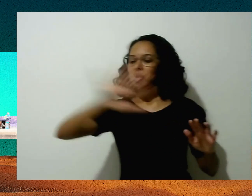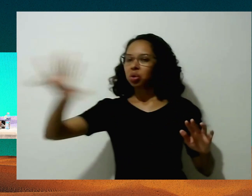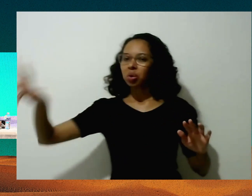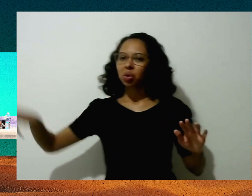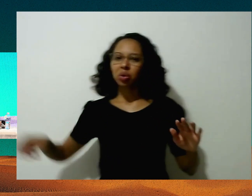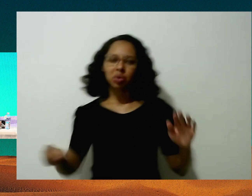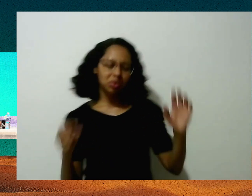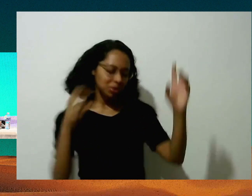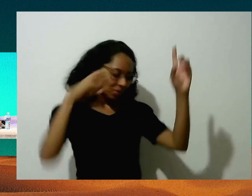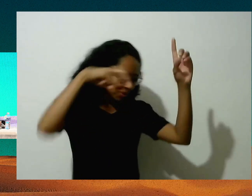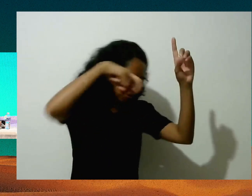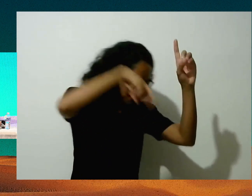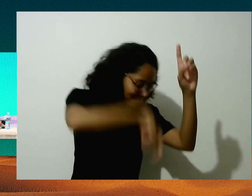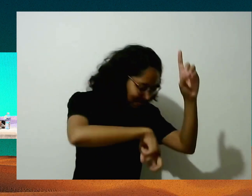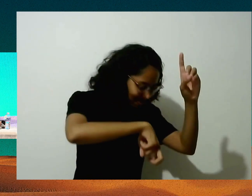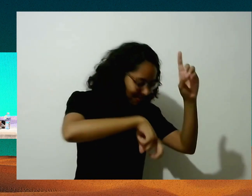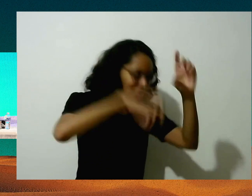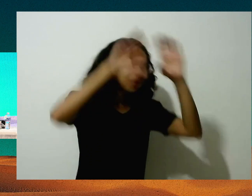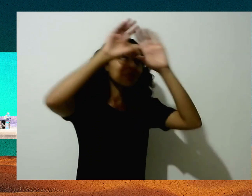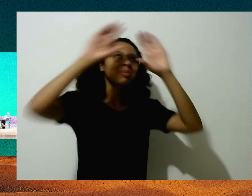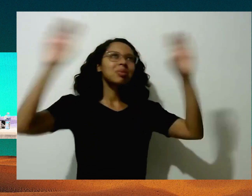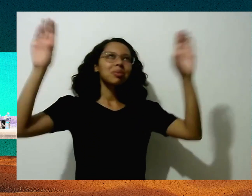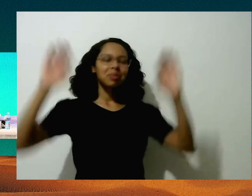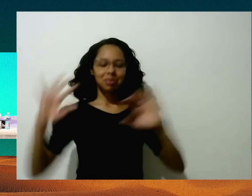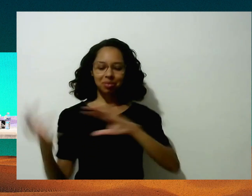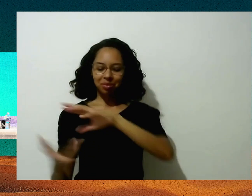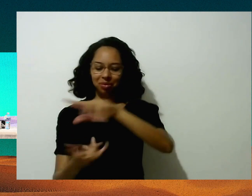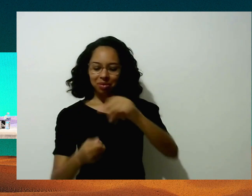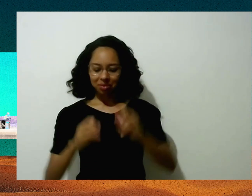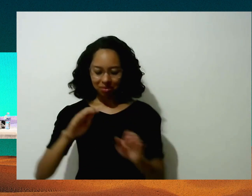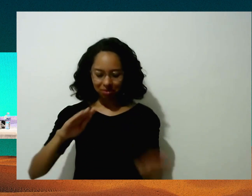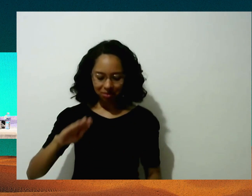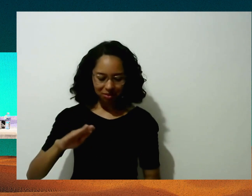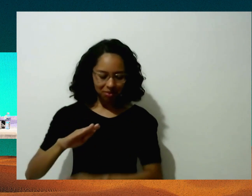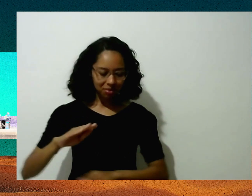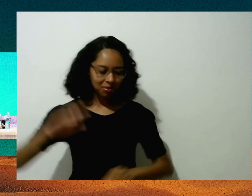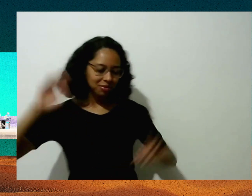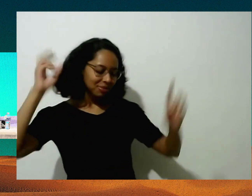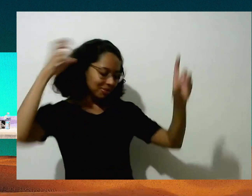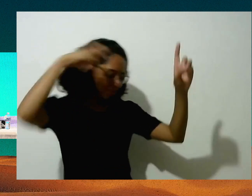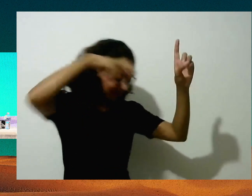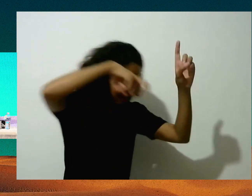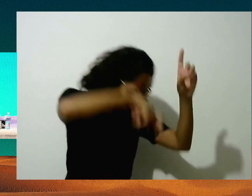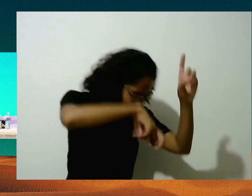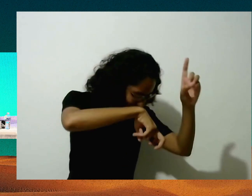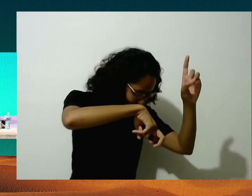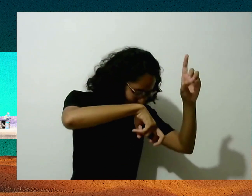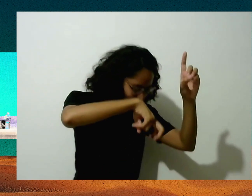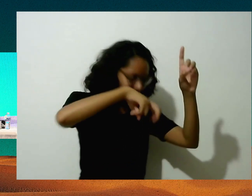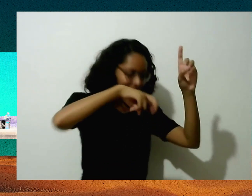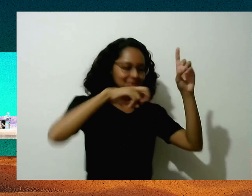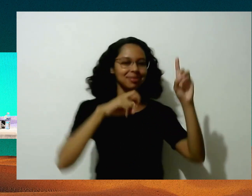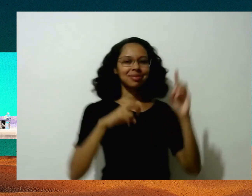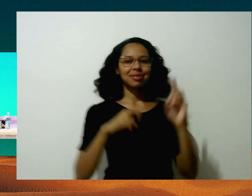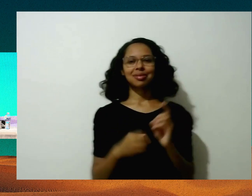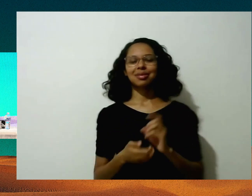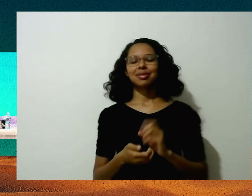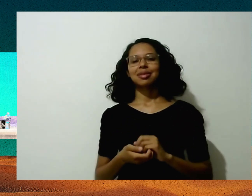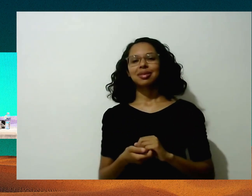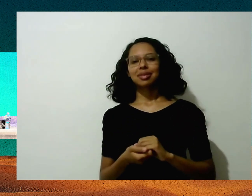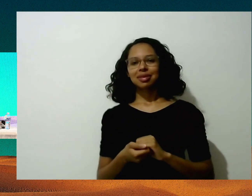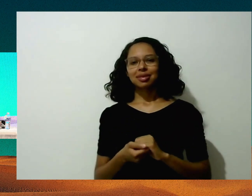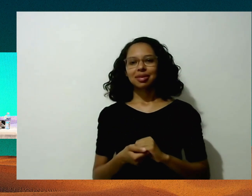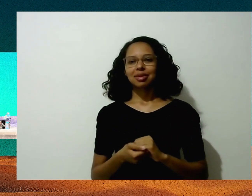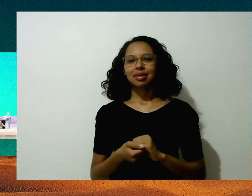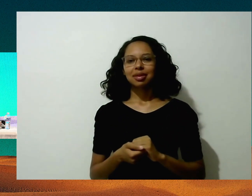céus, na terra e debaixo da terra. That at the name of Jesus every knee should bow, of those in heaven and of those on earth and of those under the